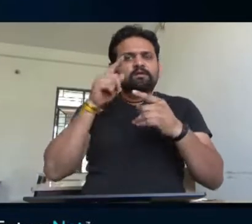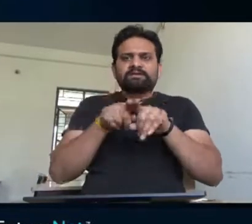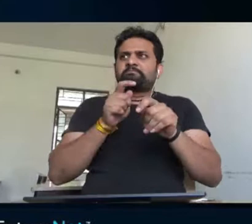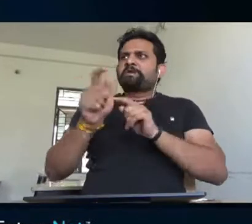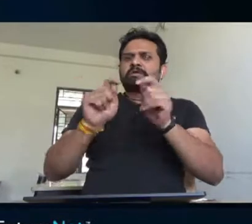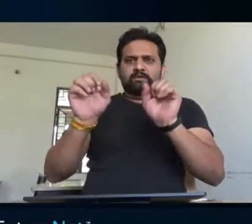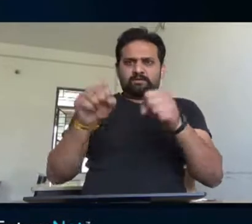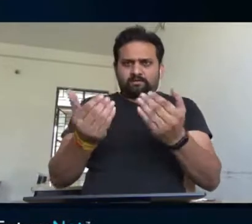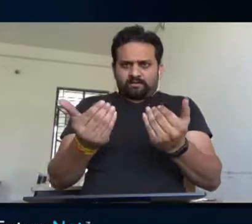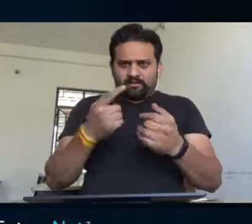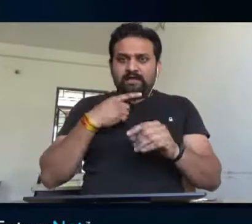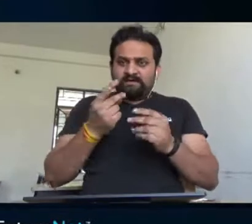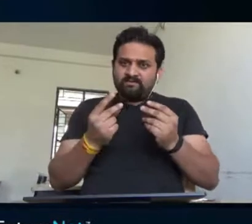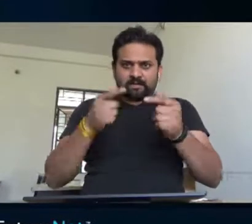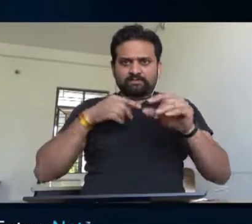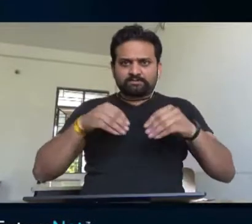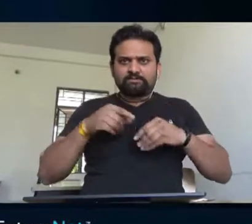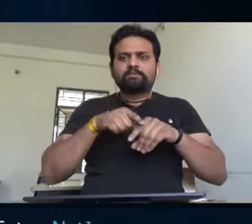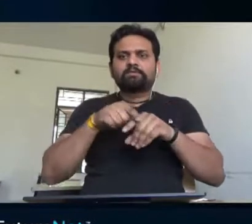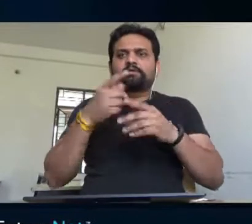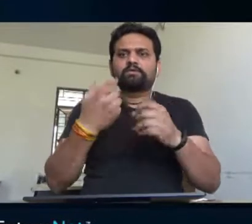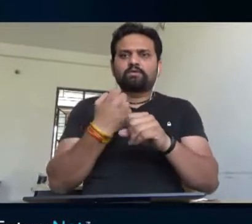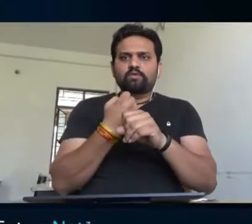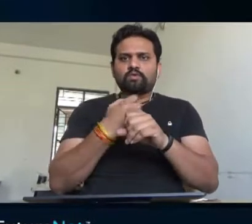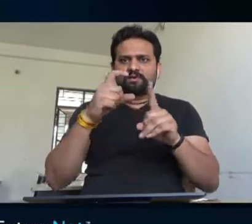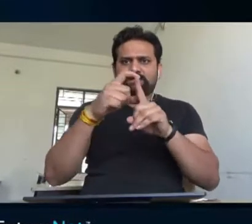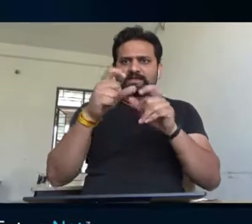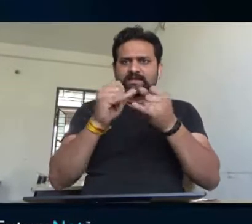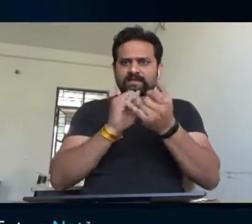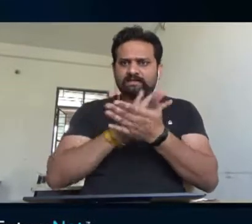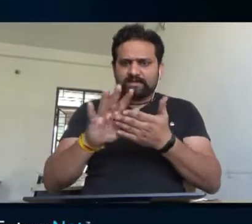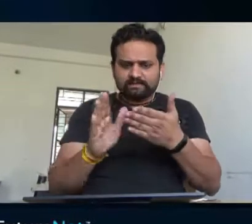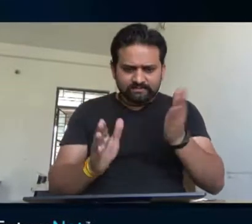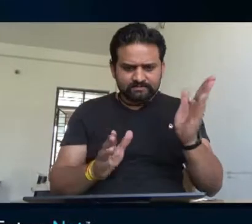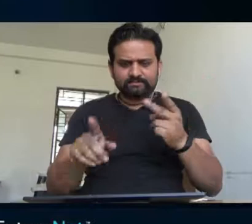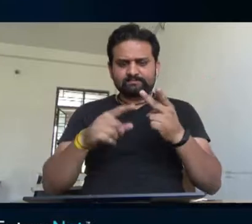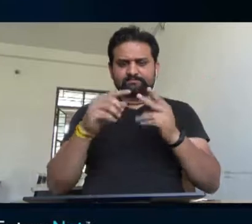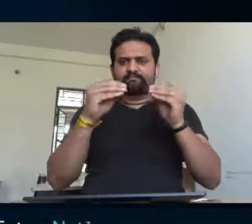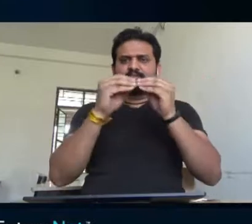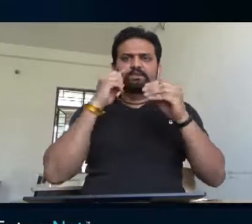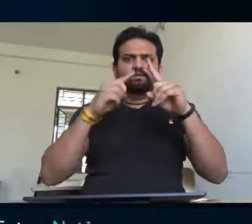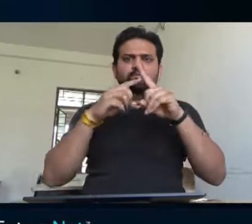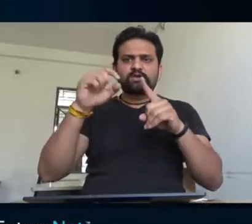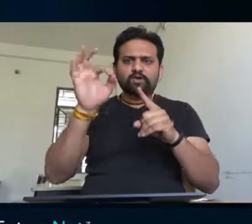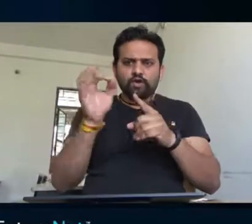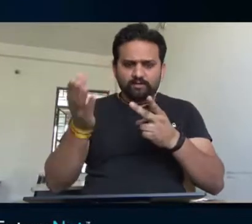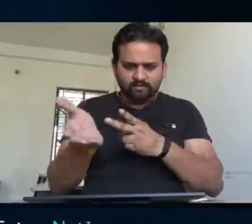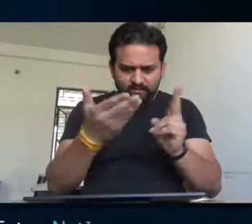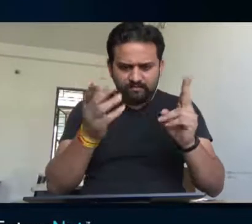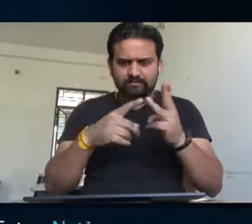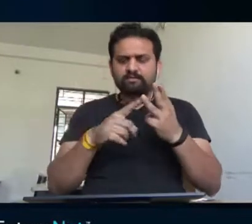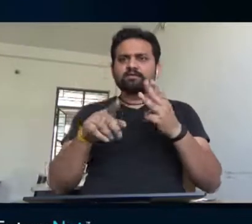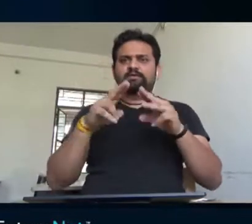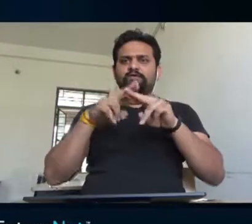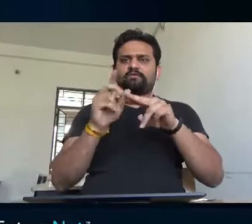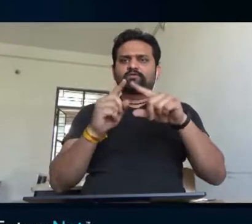very quickly we will accept also the Ethereum, also the Dash, and also the Bitcoin Cash for payouts. And